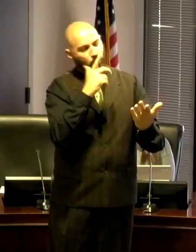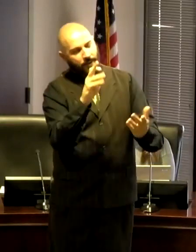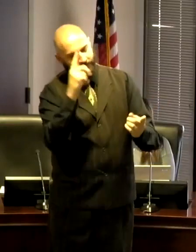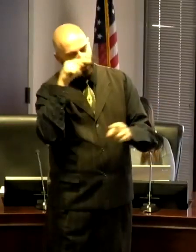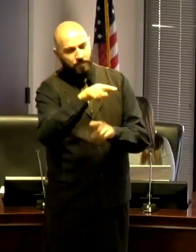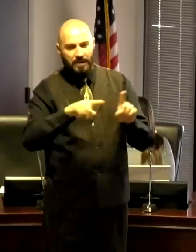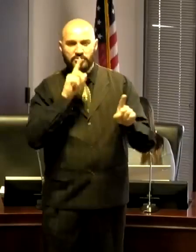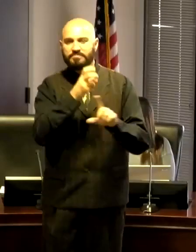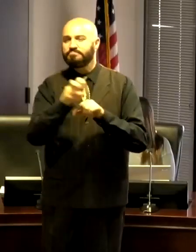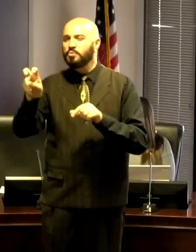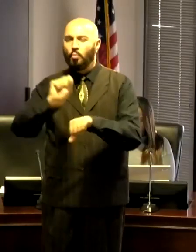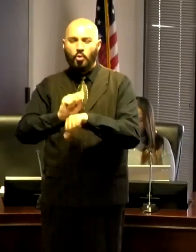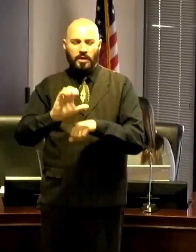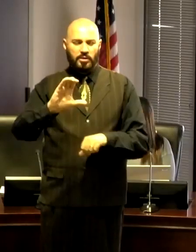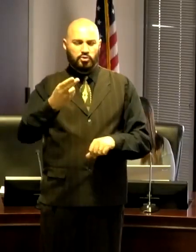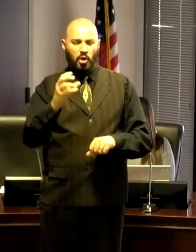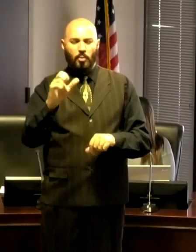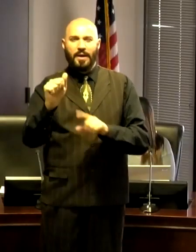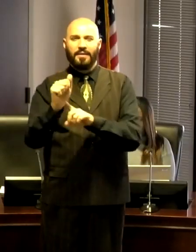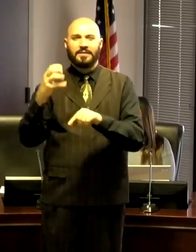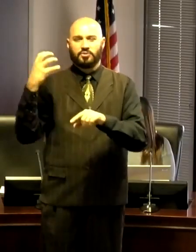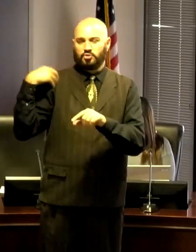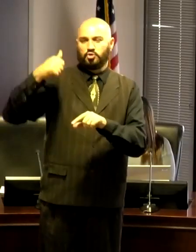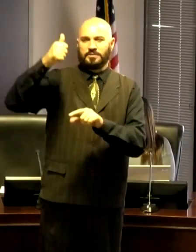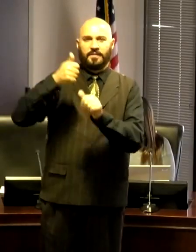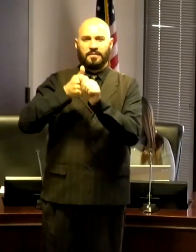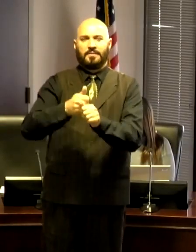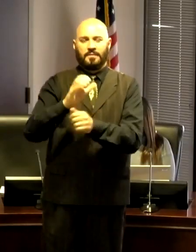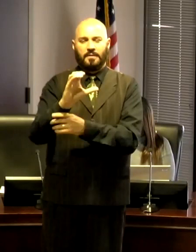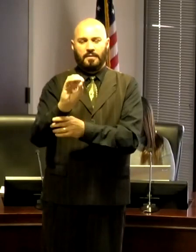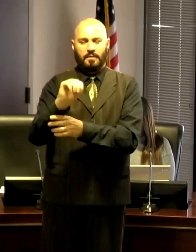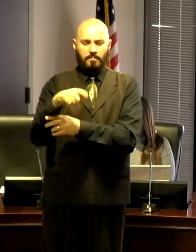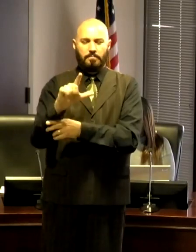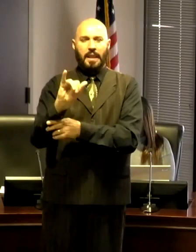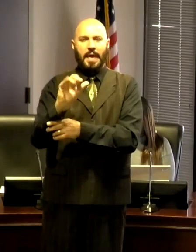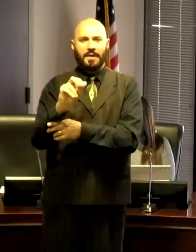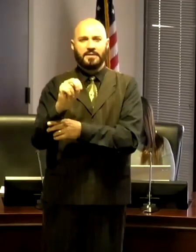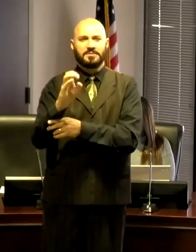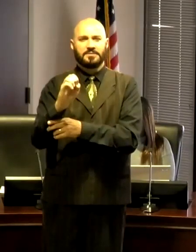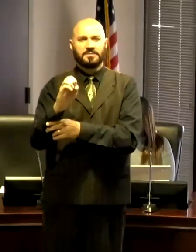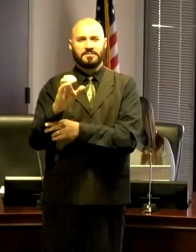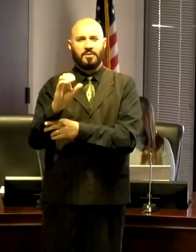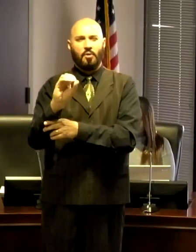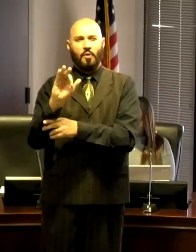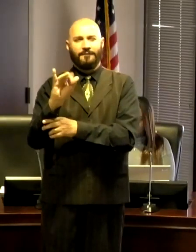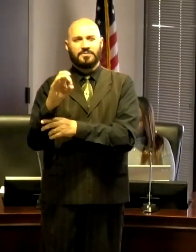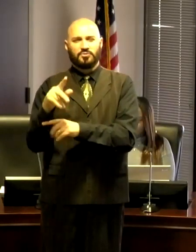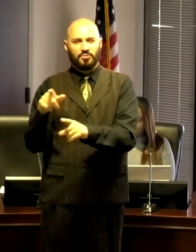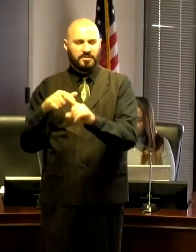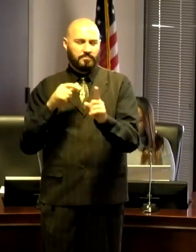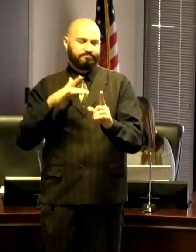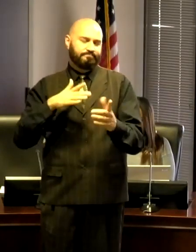compliance officer at CHOA. So we are nothing but excited to see her go on and do great things, and are actively recruiting